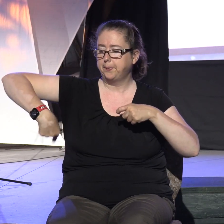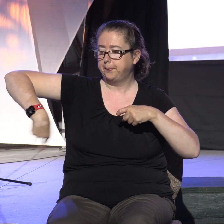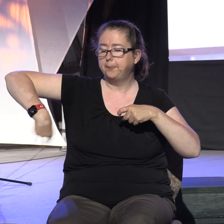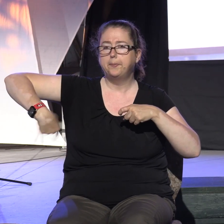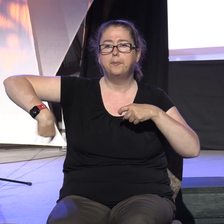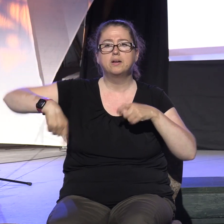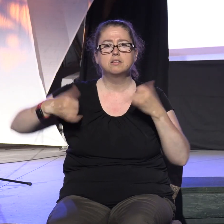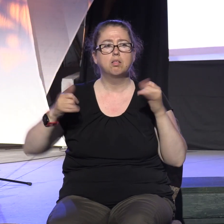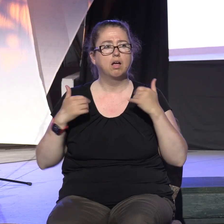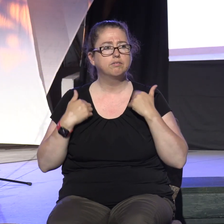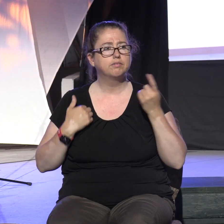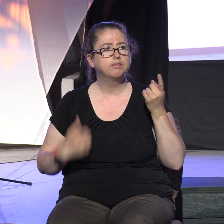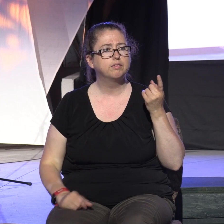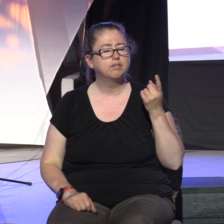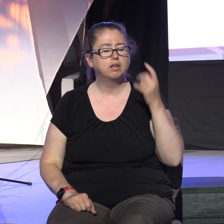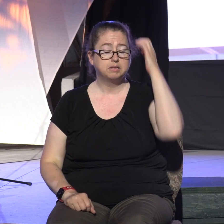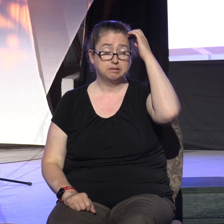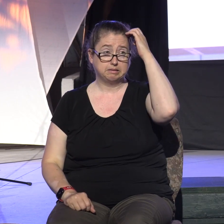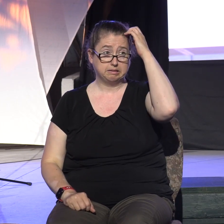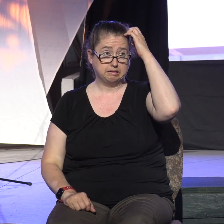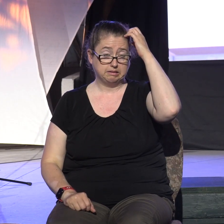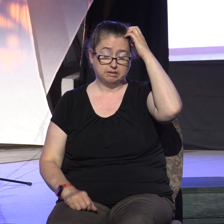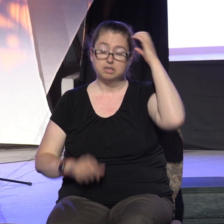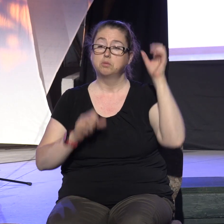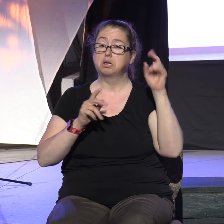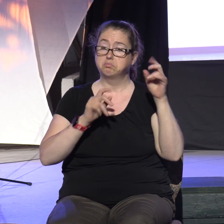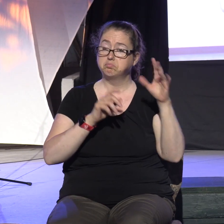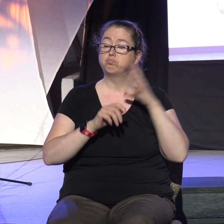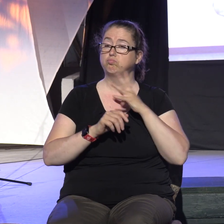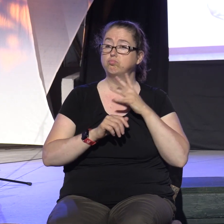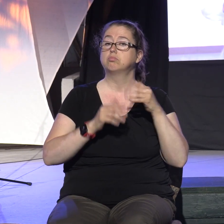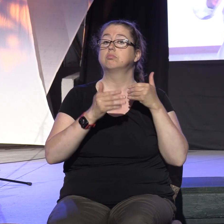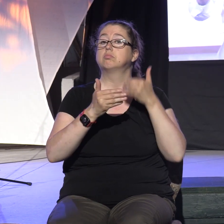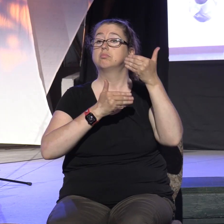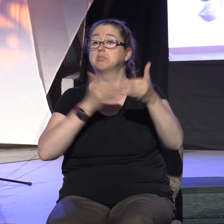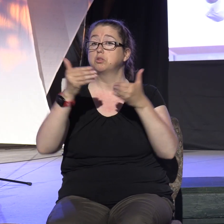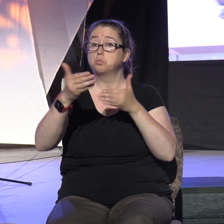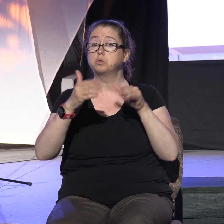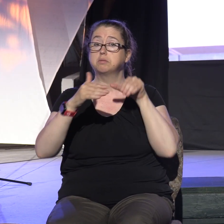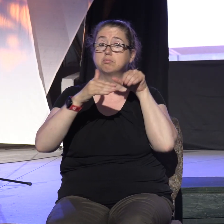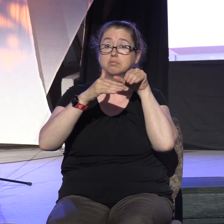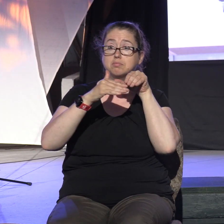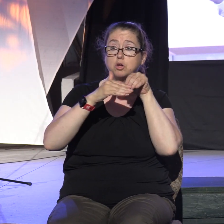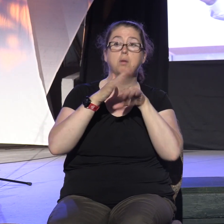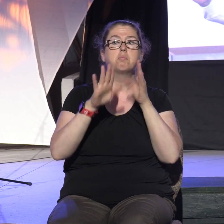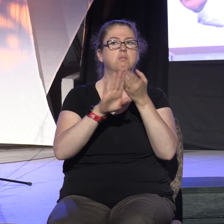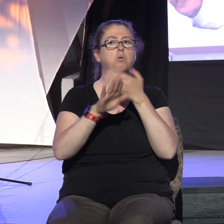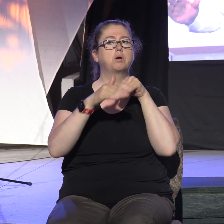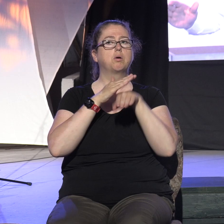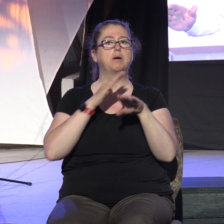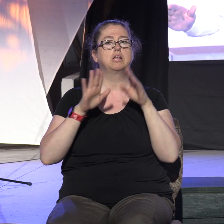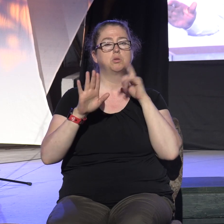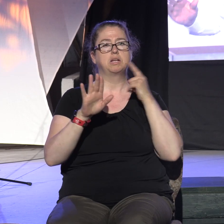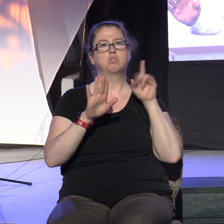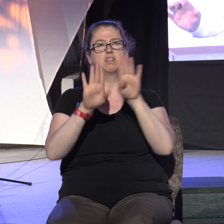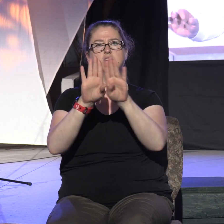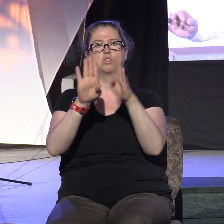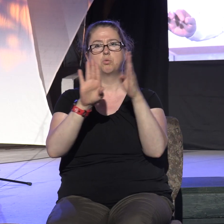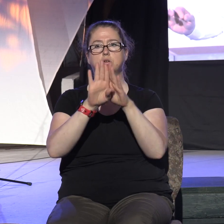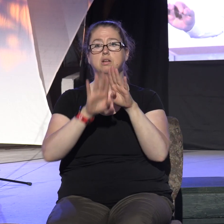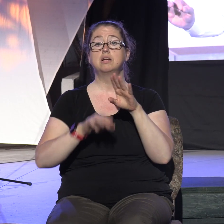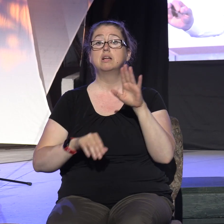this was her shoe room. So we walked in. It was like the Library of Congress. Instead